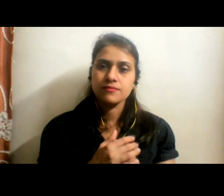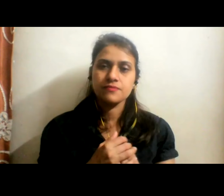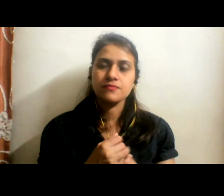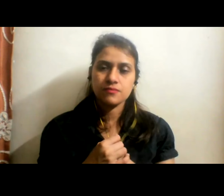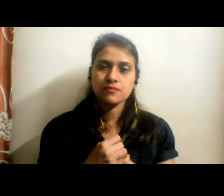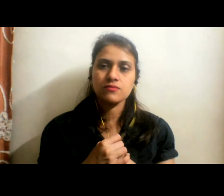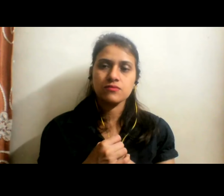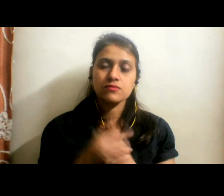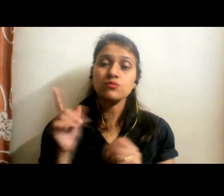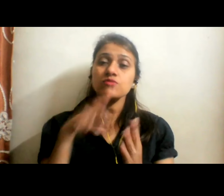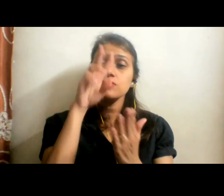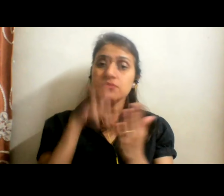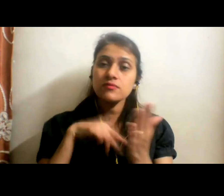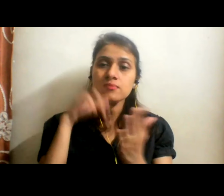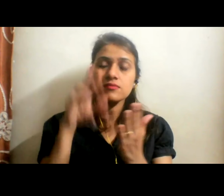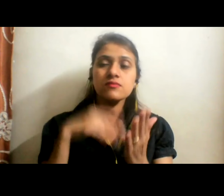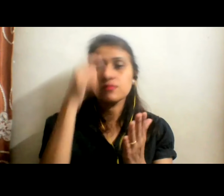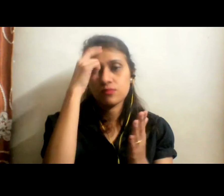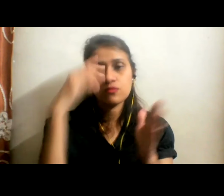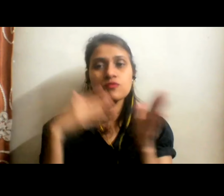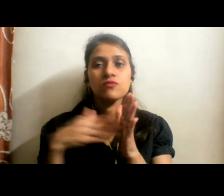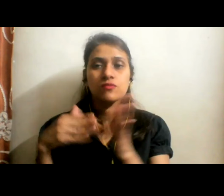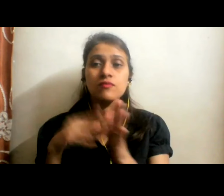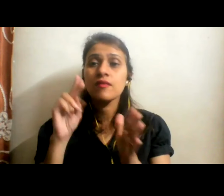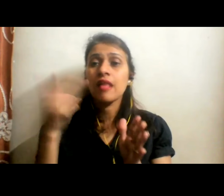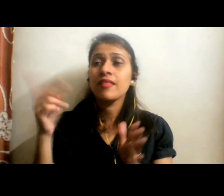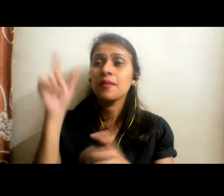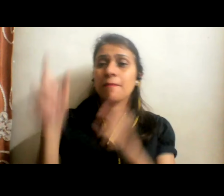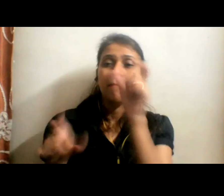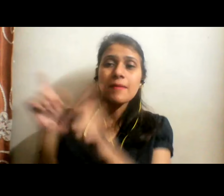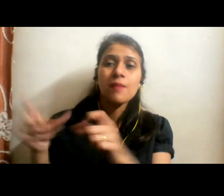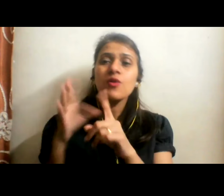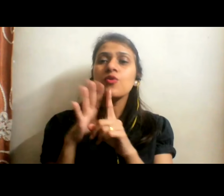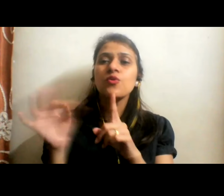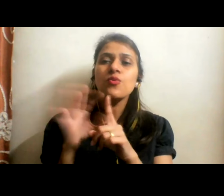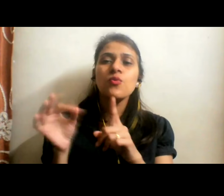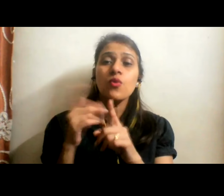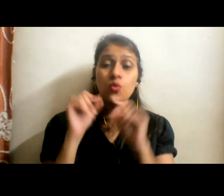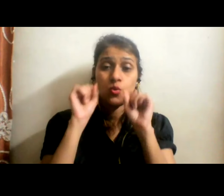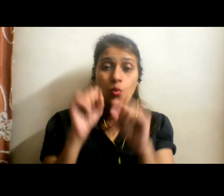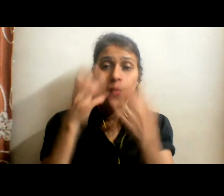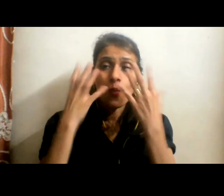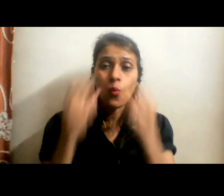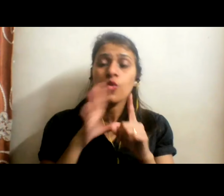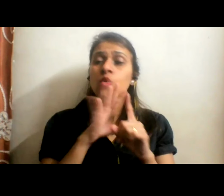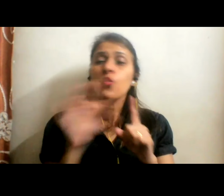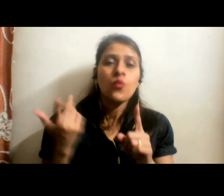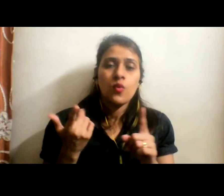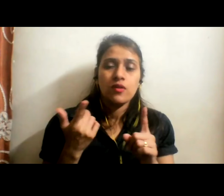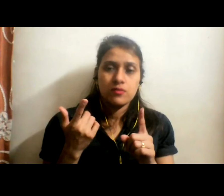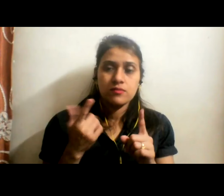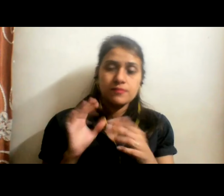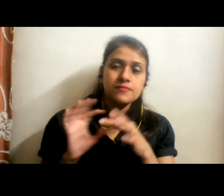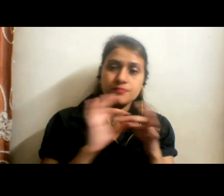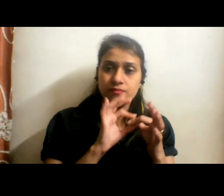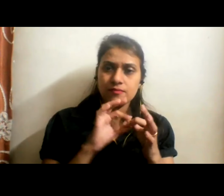about the issue. You have to find out what other people have done. You have to also think about what you want to do, because sometimes it doesn't